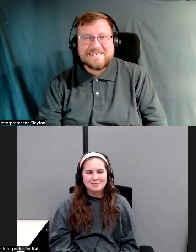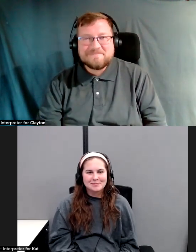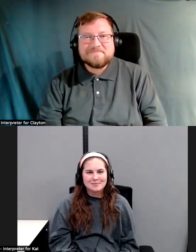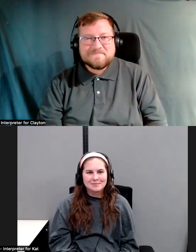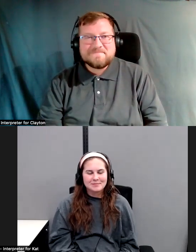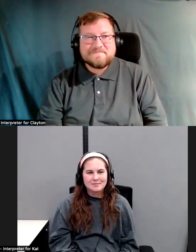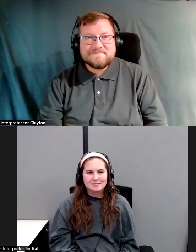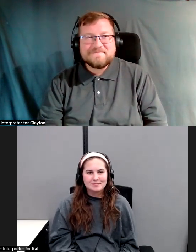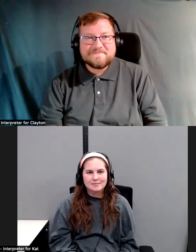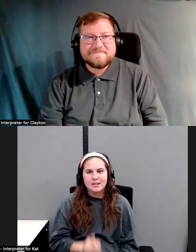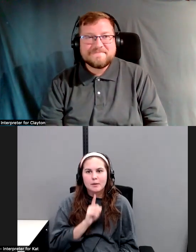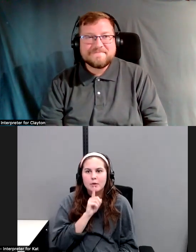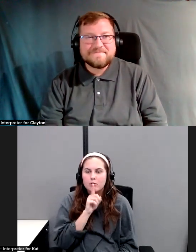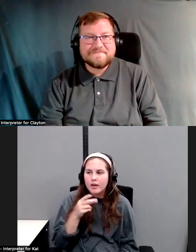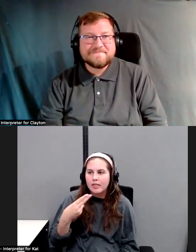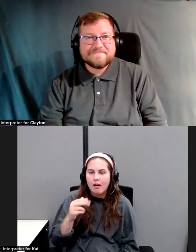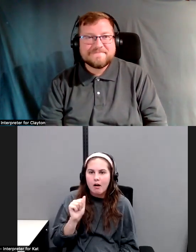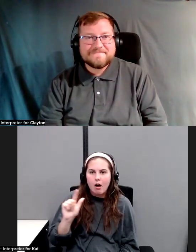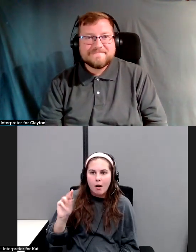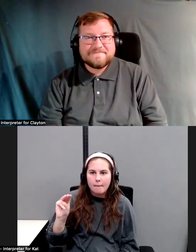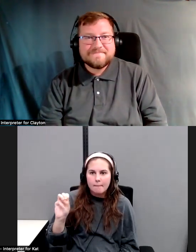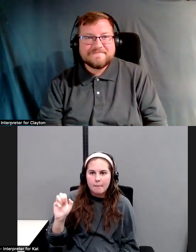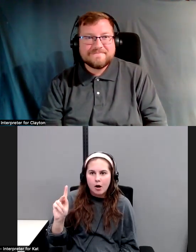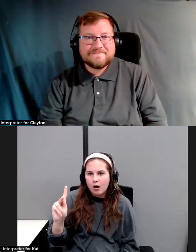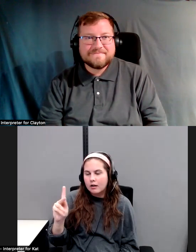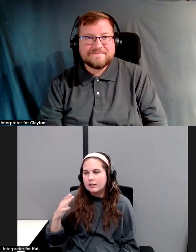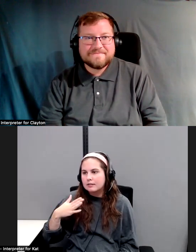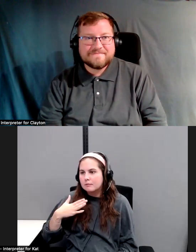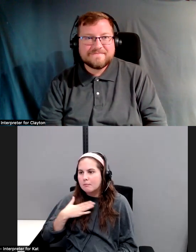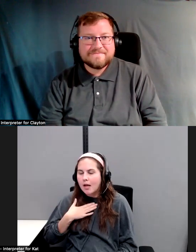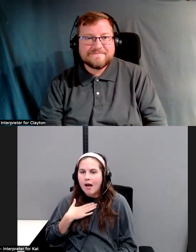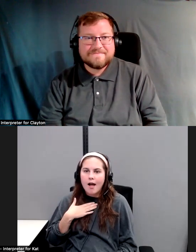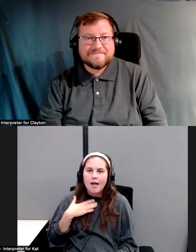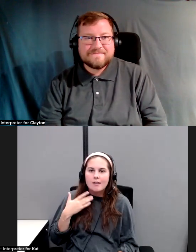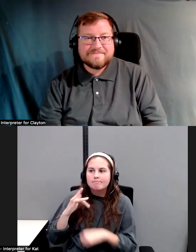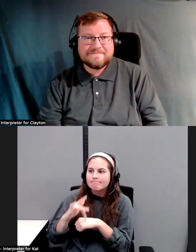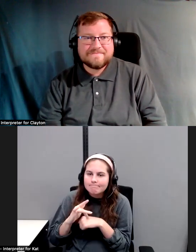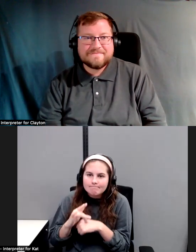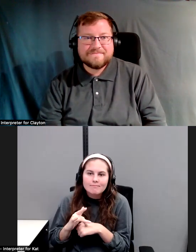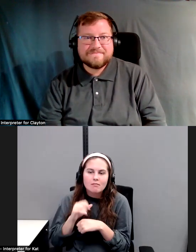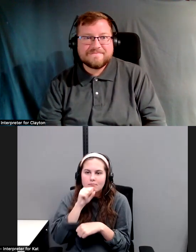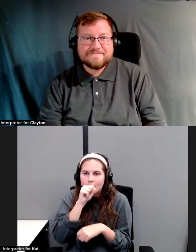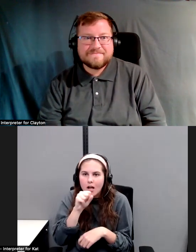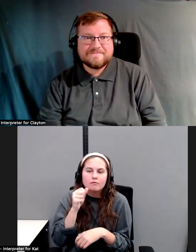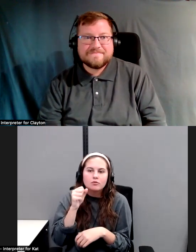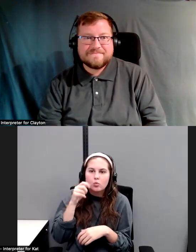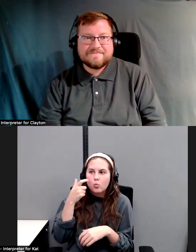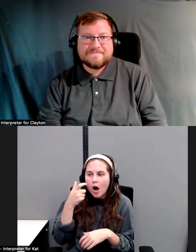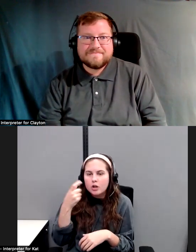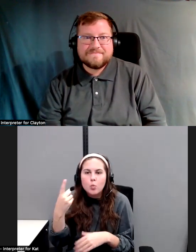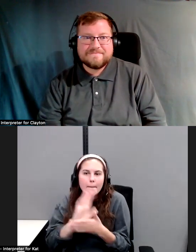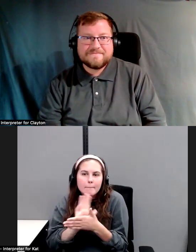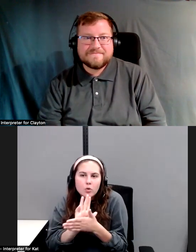Because really, Hallmark at my escape when I get home from work. I would like to watch one movie or